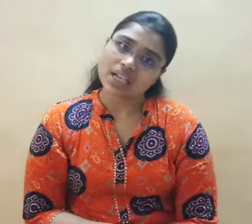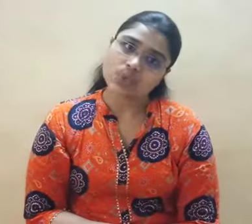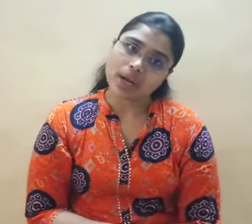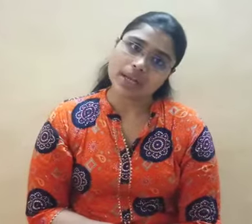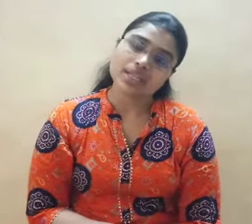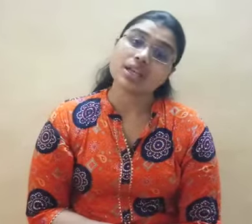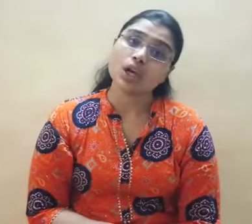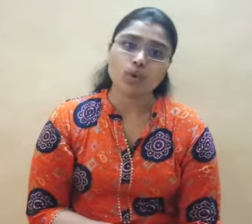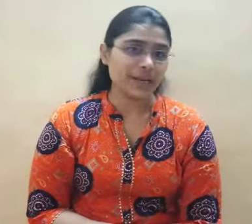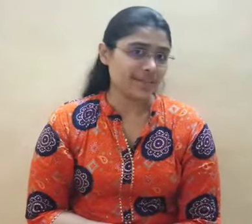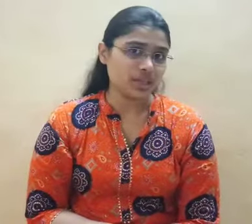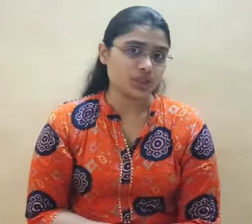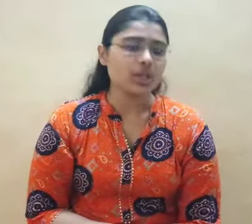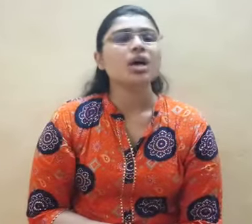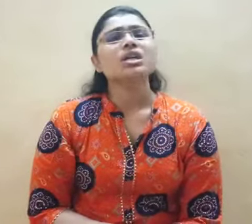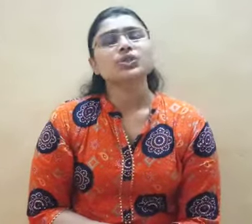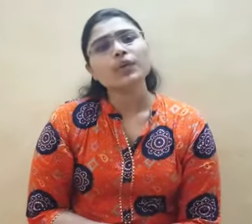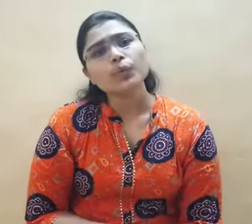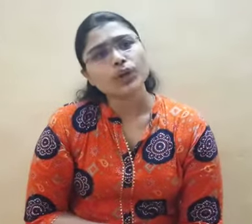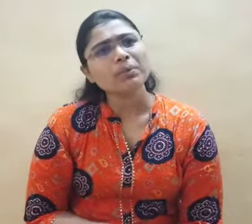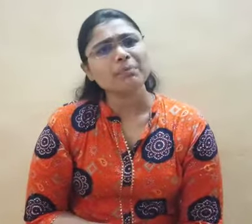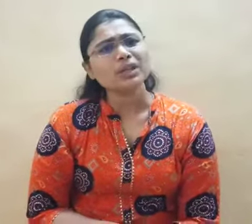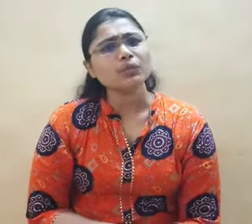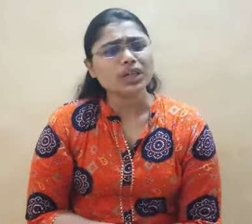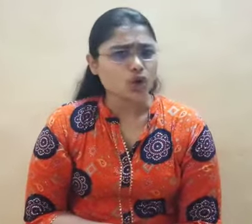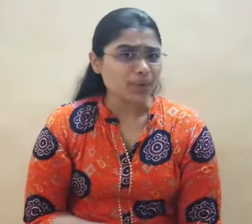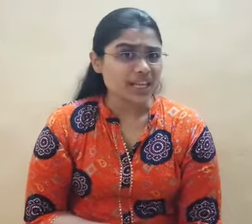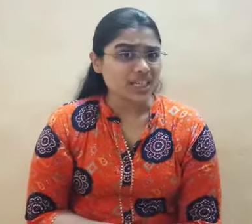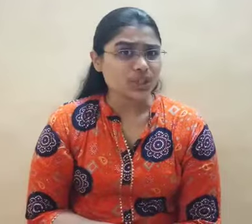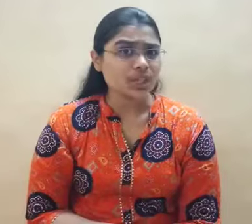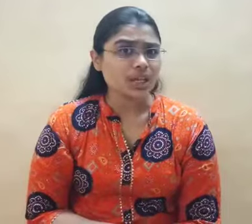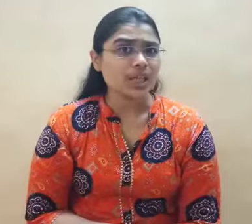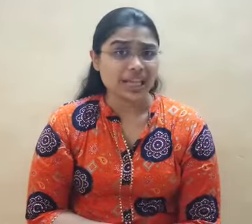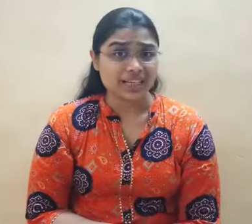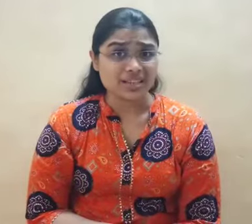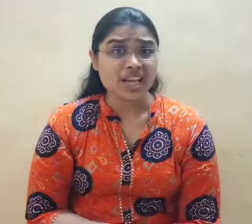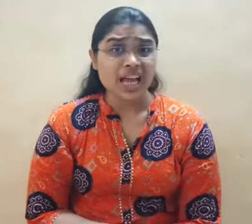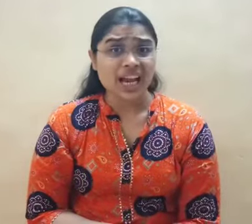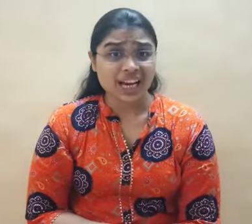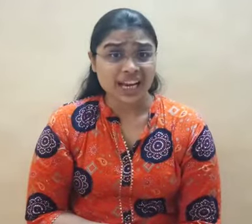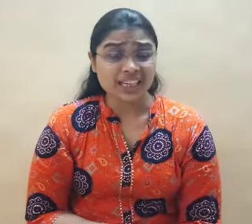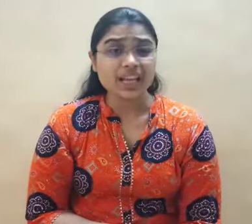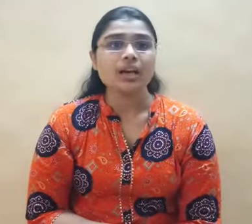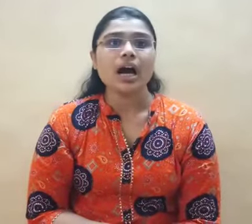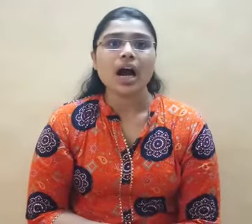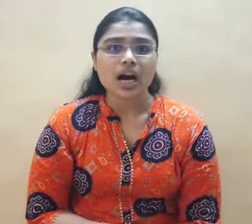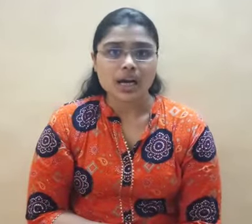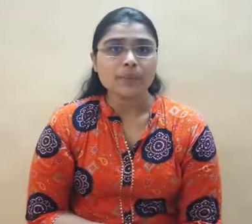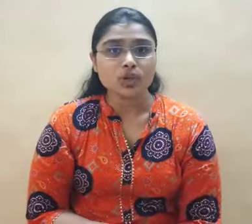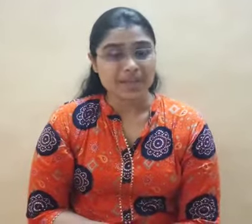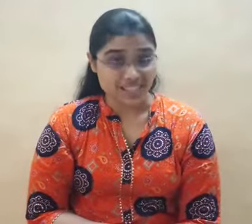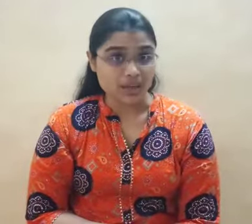The last one is globalization. So what do you mean by the word globalization? That is connecting our domestic